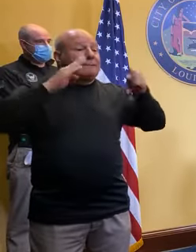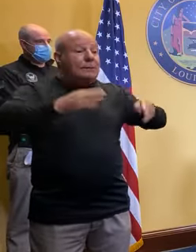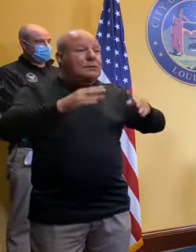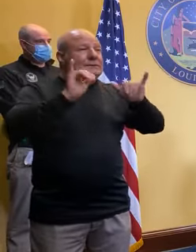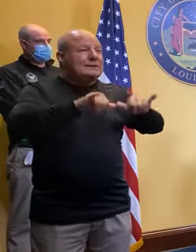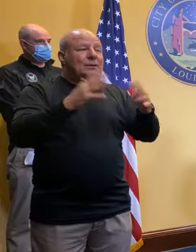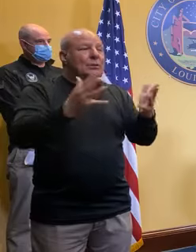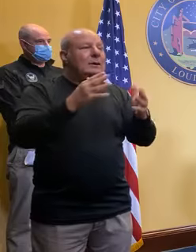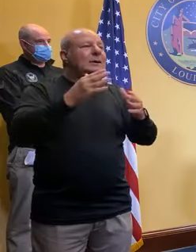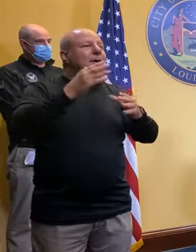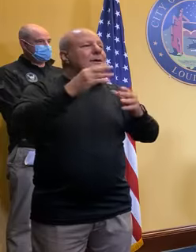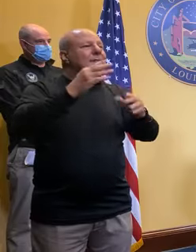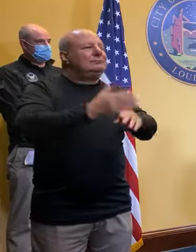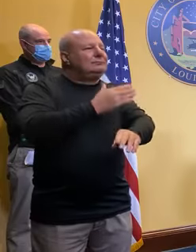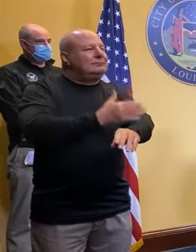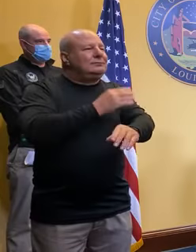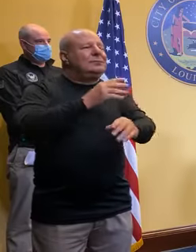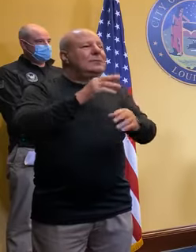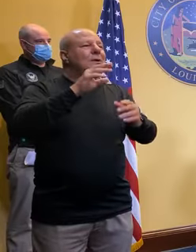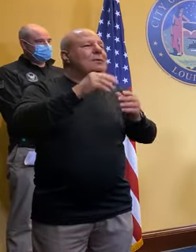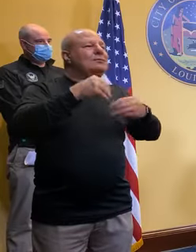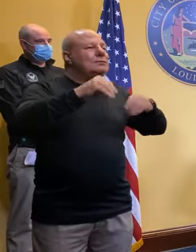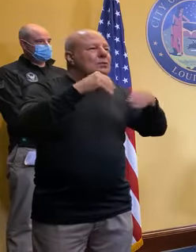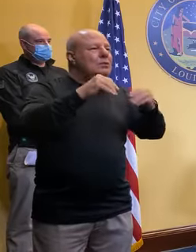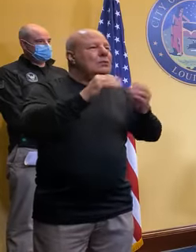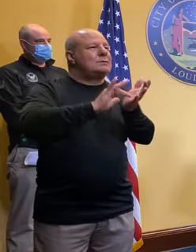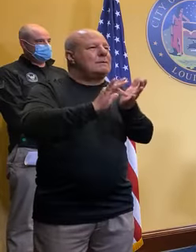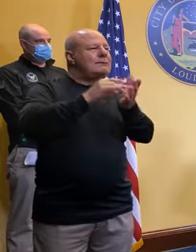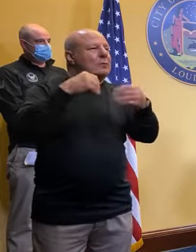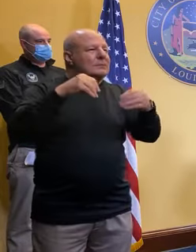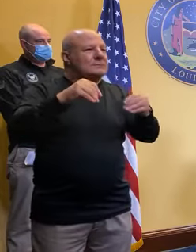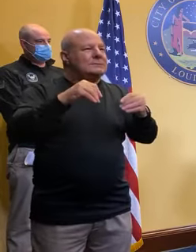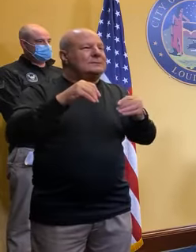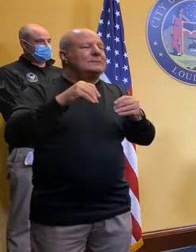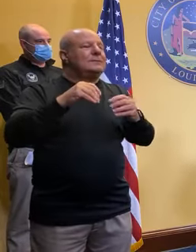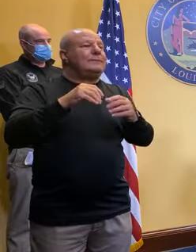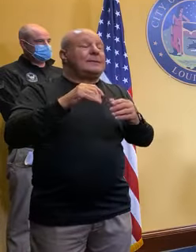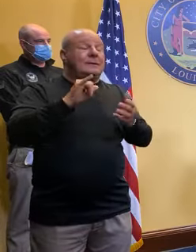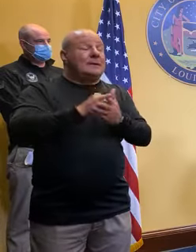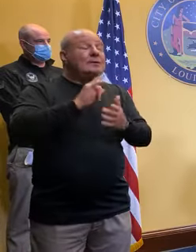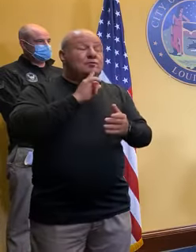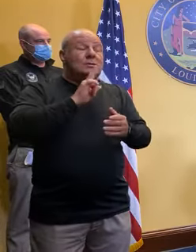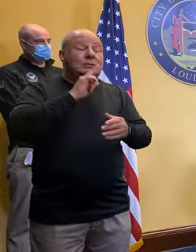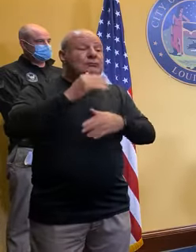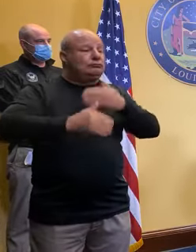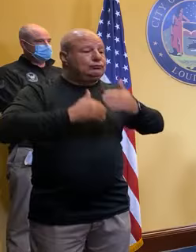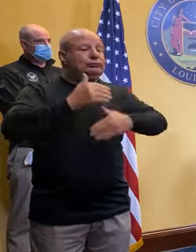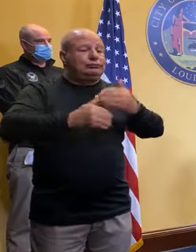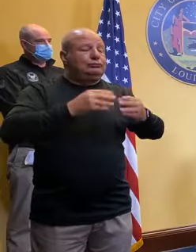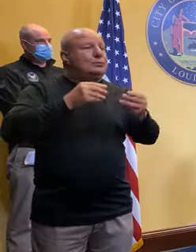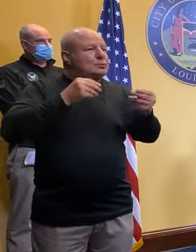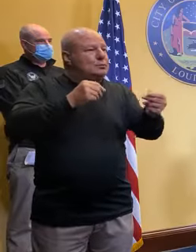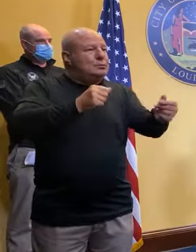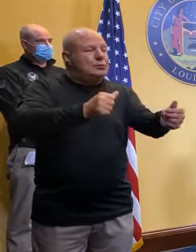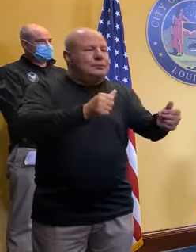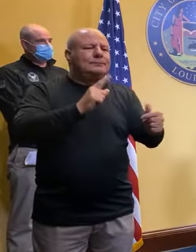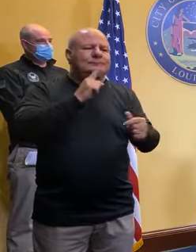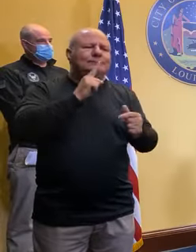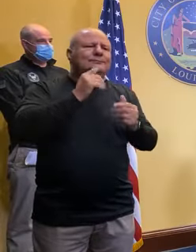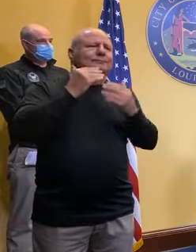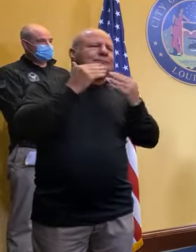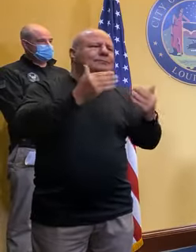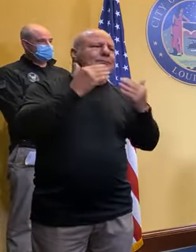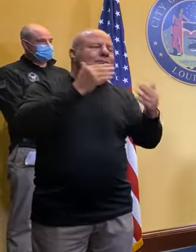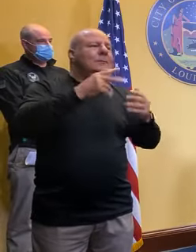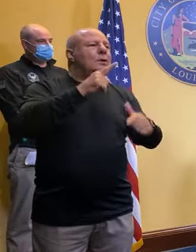on retail establishments, pharmacies, and the like. That is going very, very well, and I'm just so thankful to